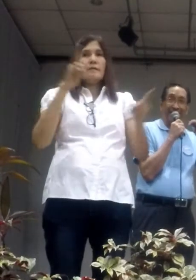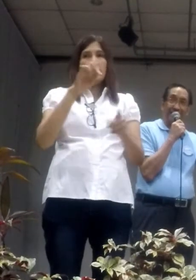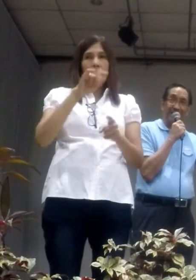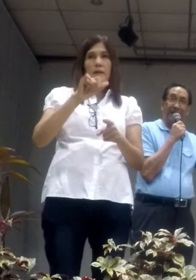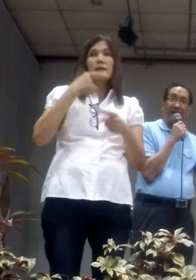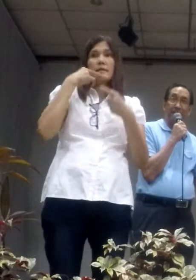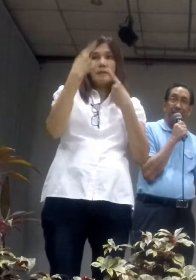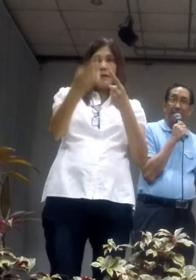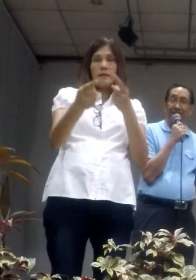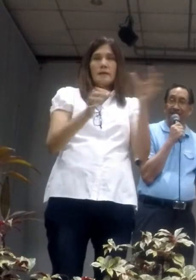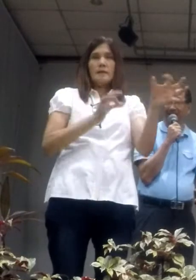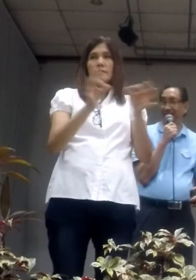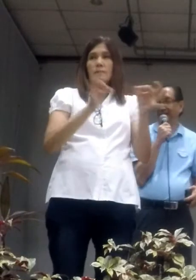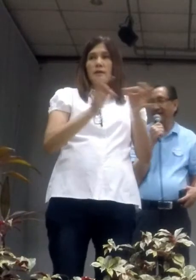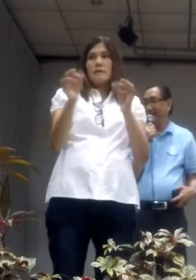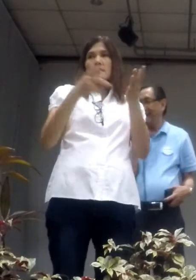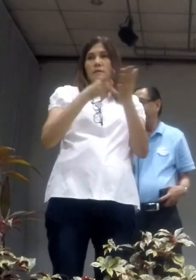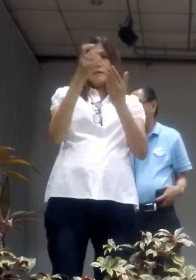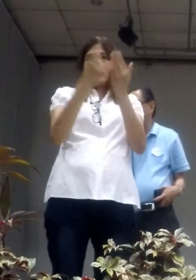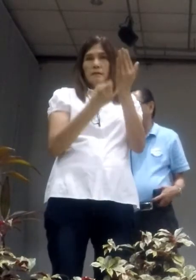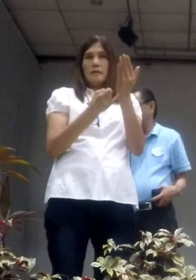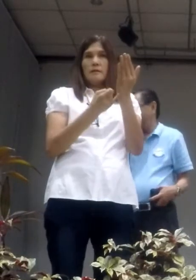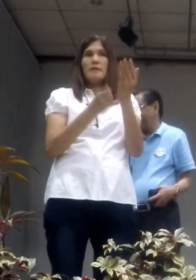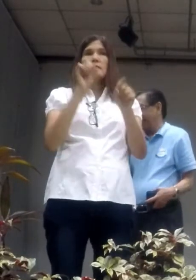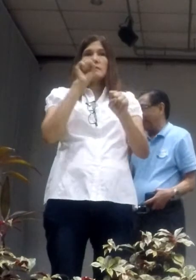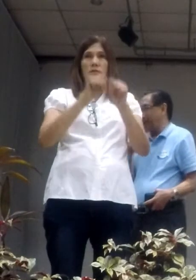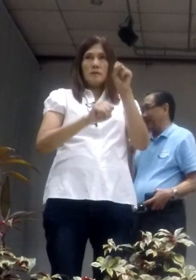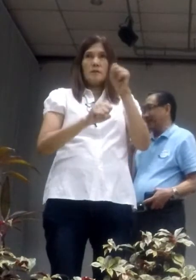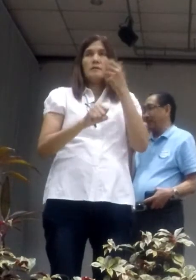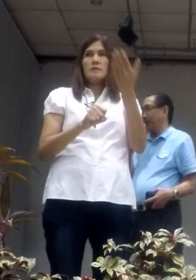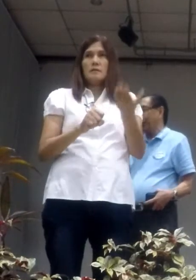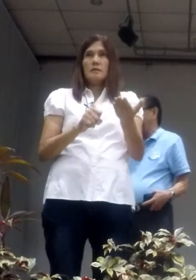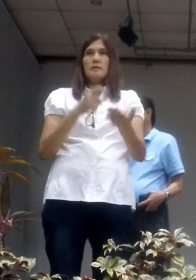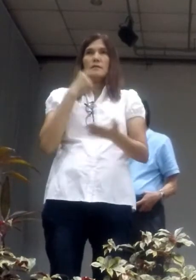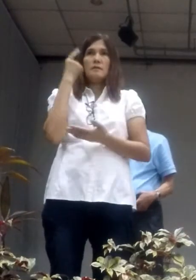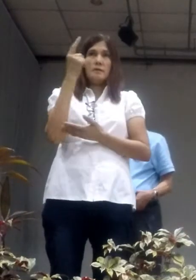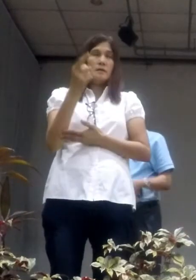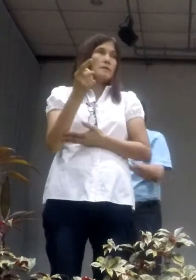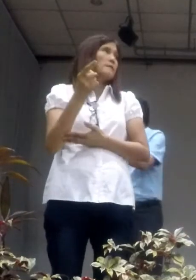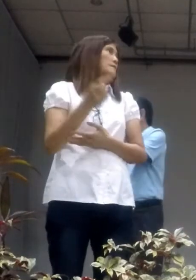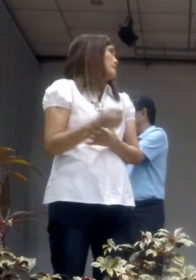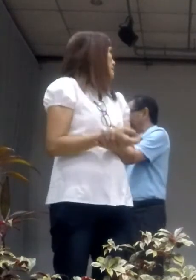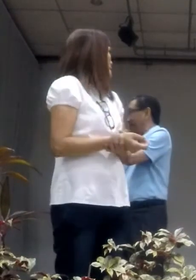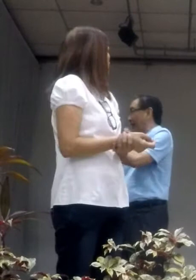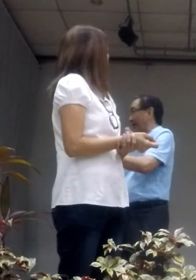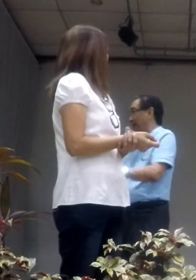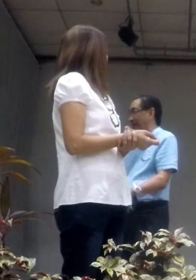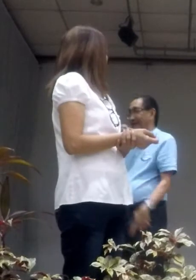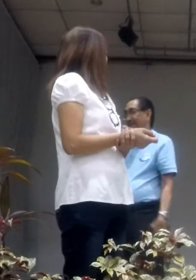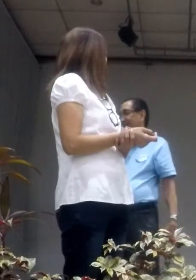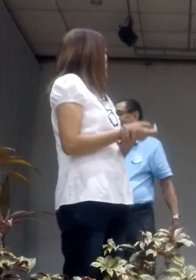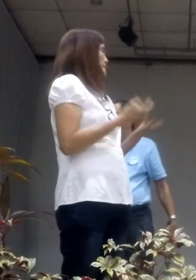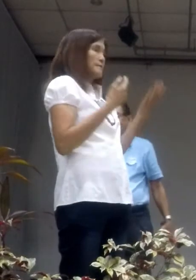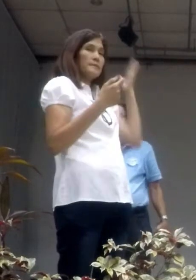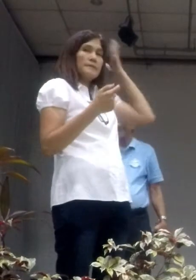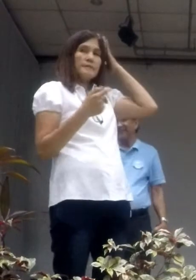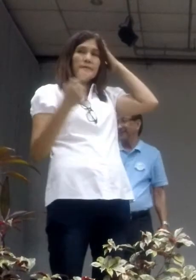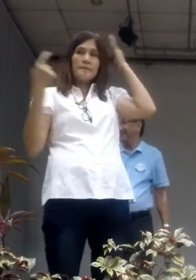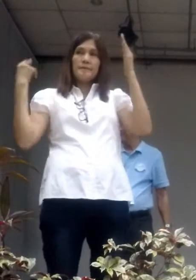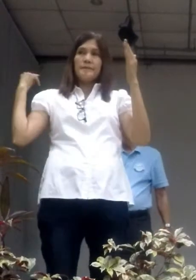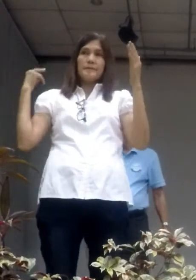can describe the project, and then maybe some more will be interested. This is the macrame.